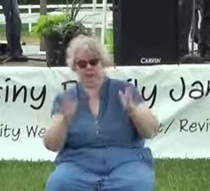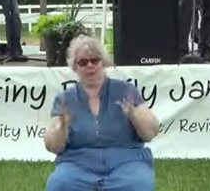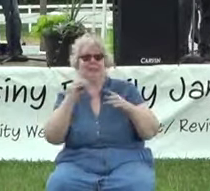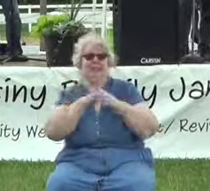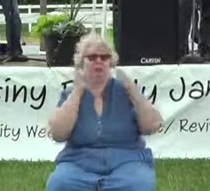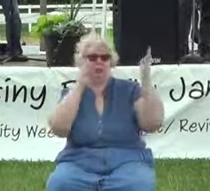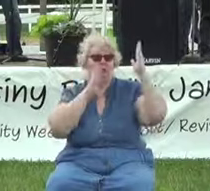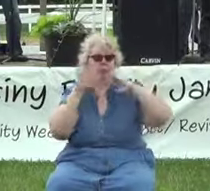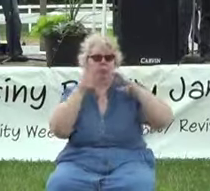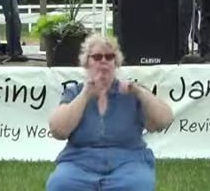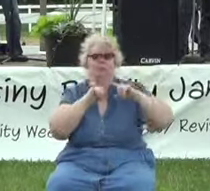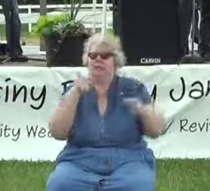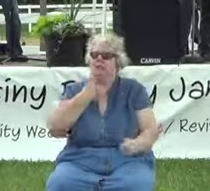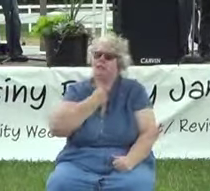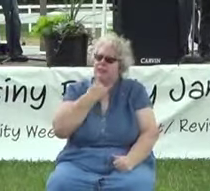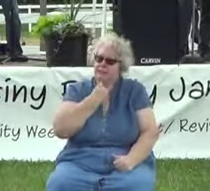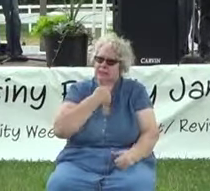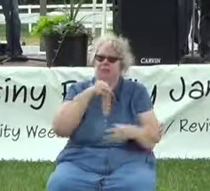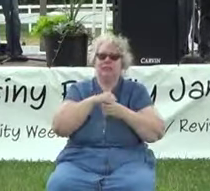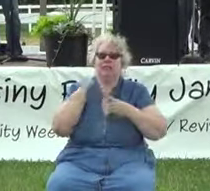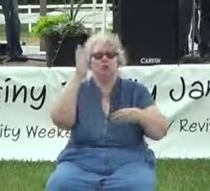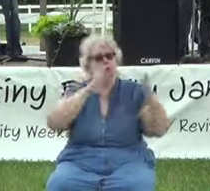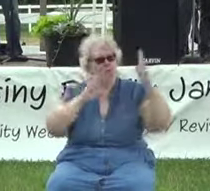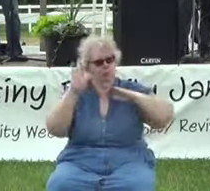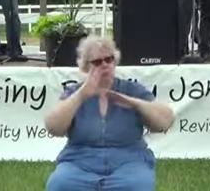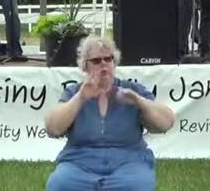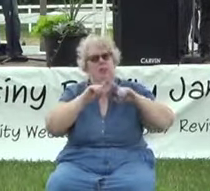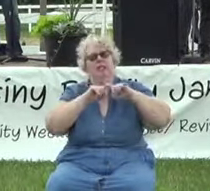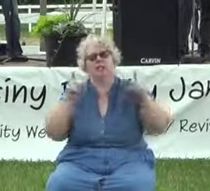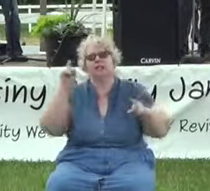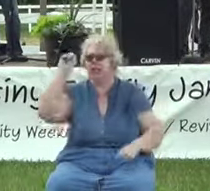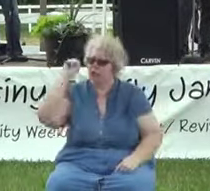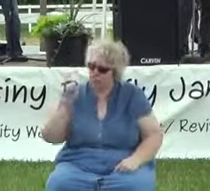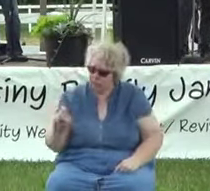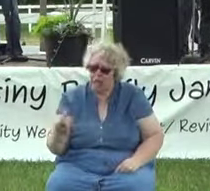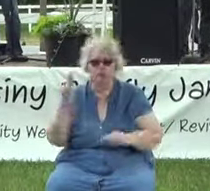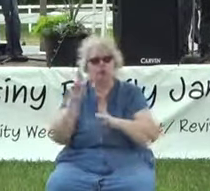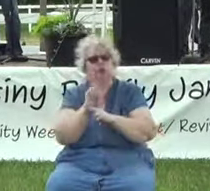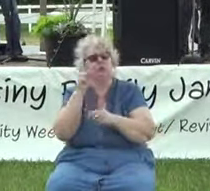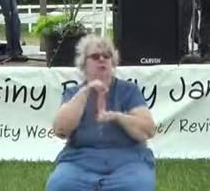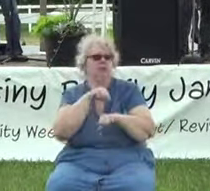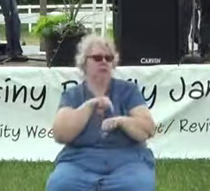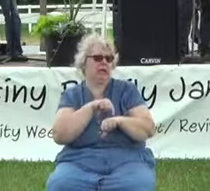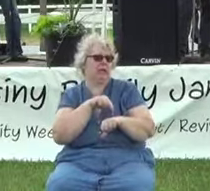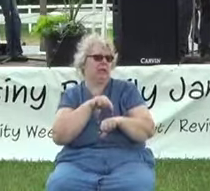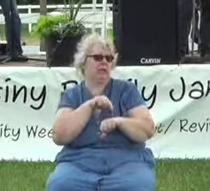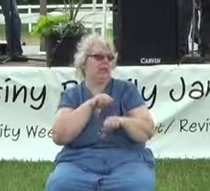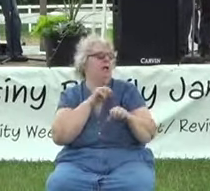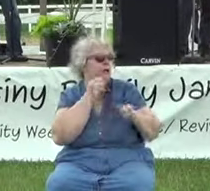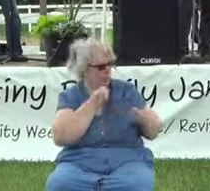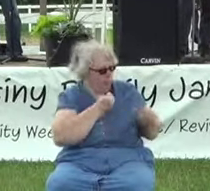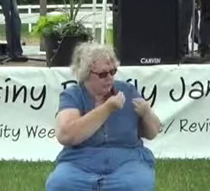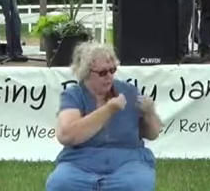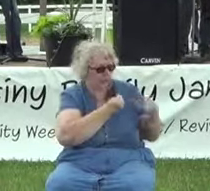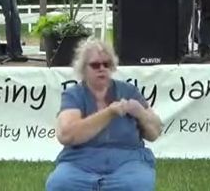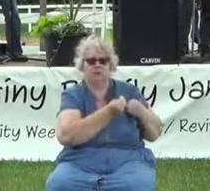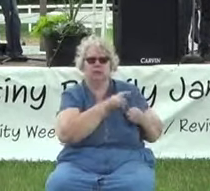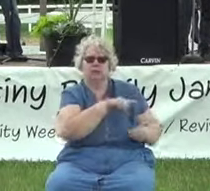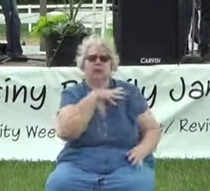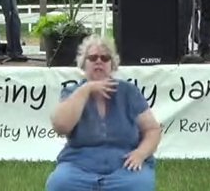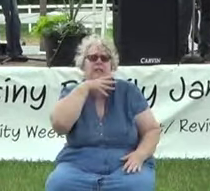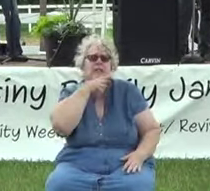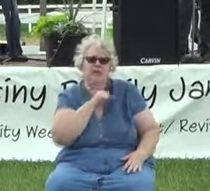me that's in trouble, because I have to take time to minister her. That girl is 20 years old. All she knows is